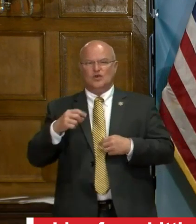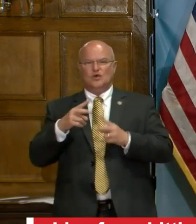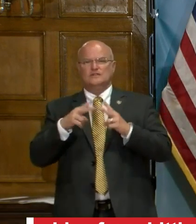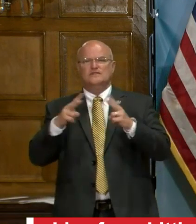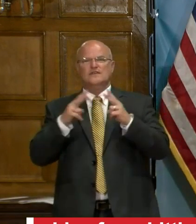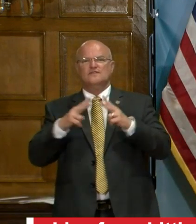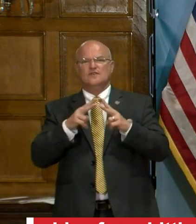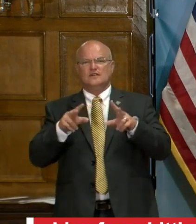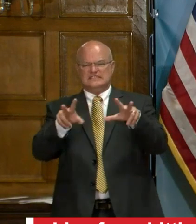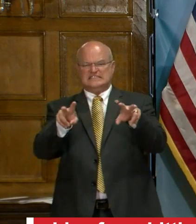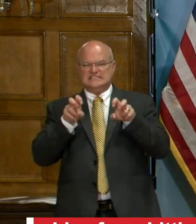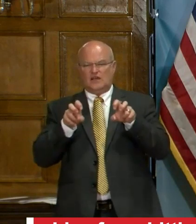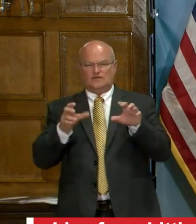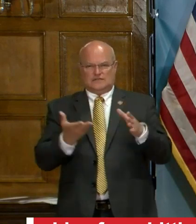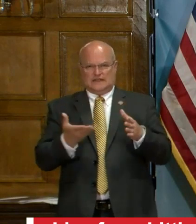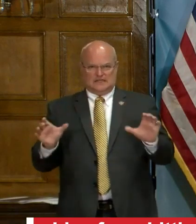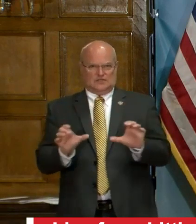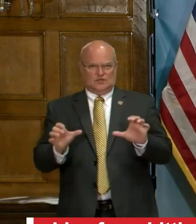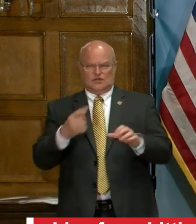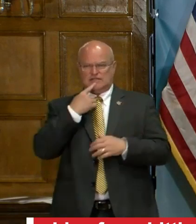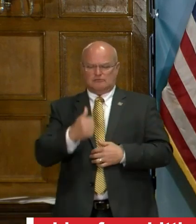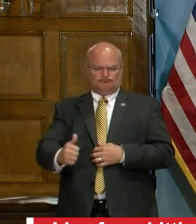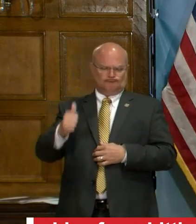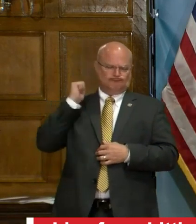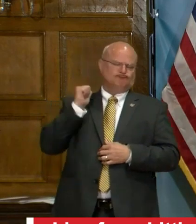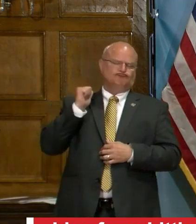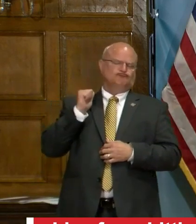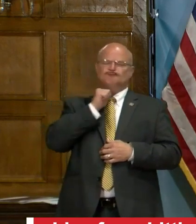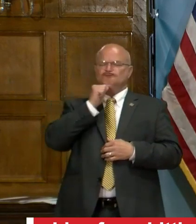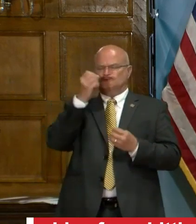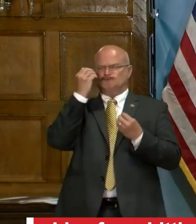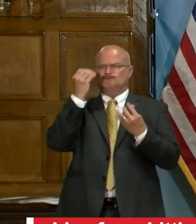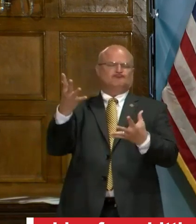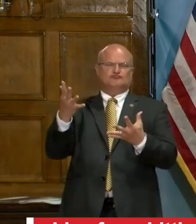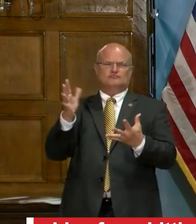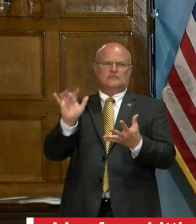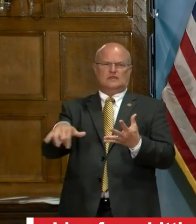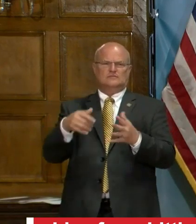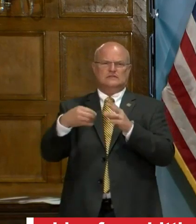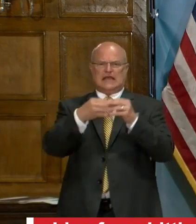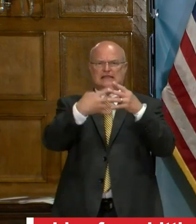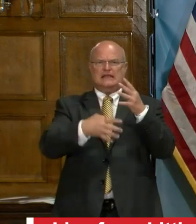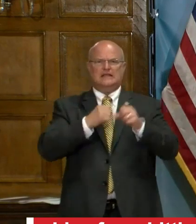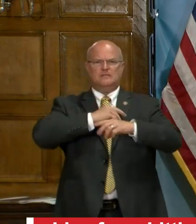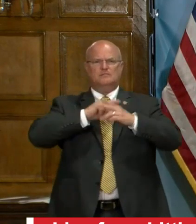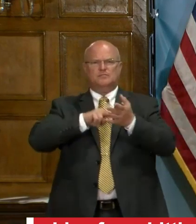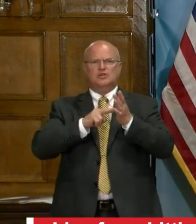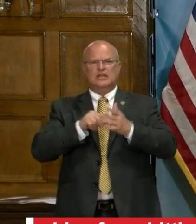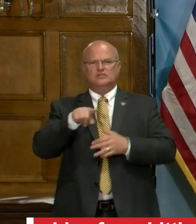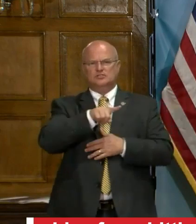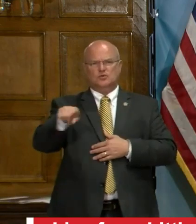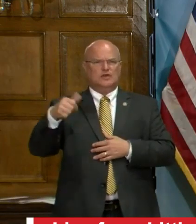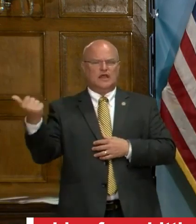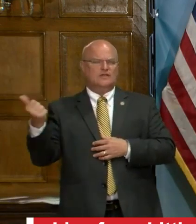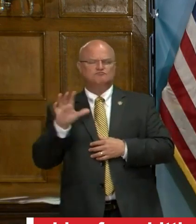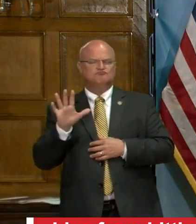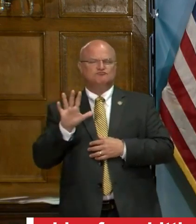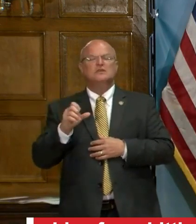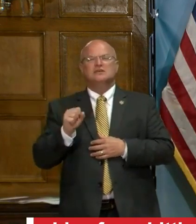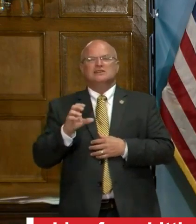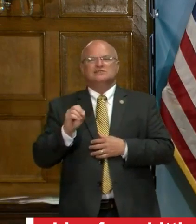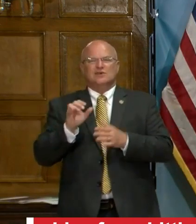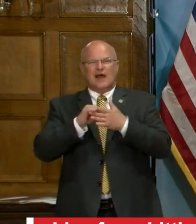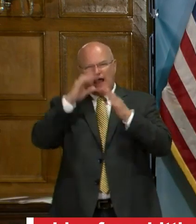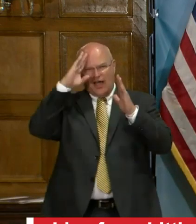it's a very selfish act to say we're not going to abide by those guidelines that are meant to protect you and others. And